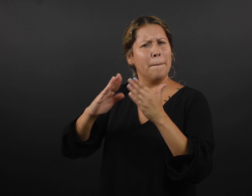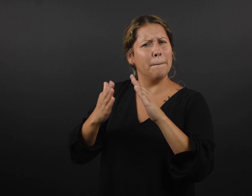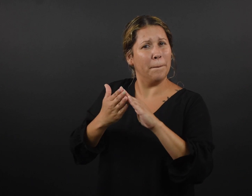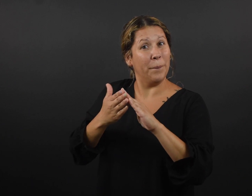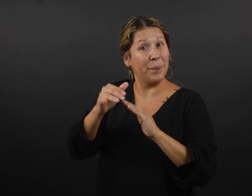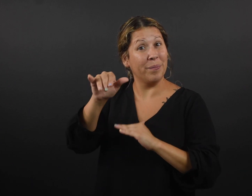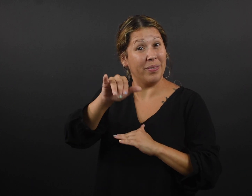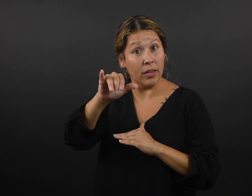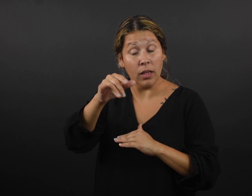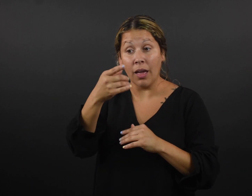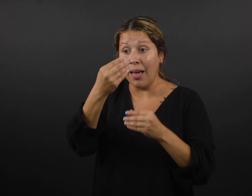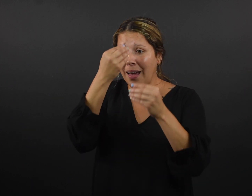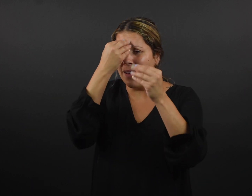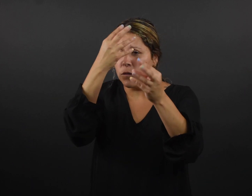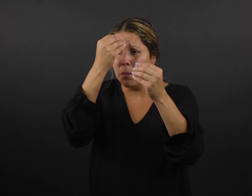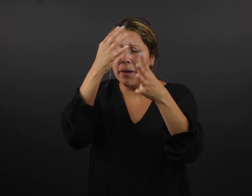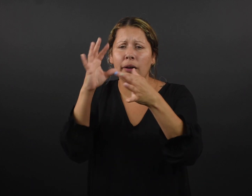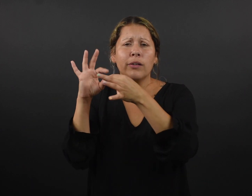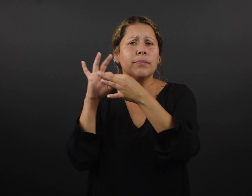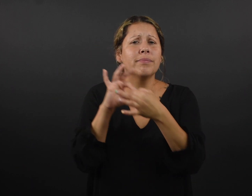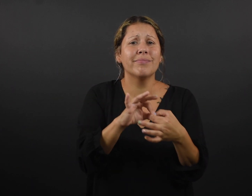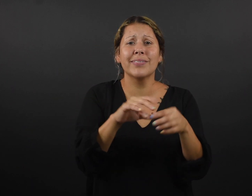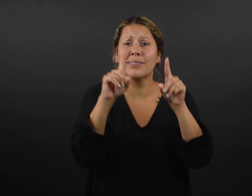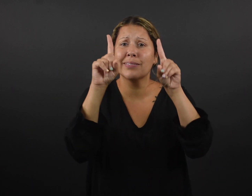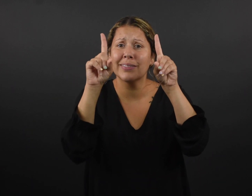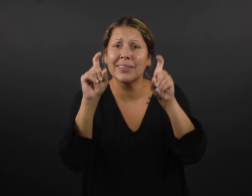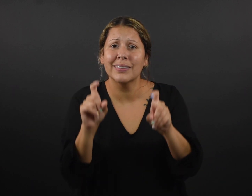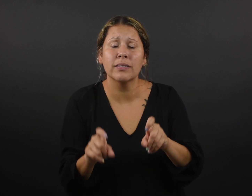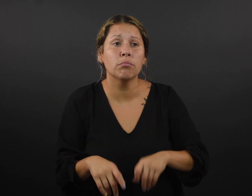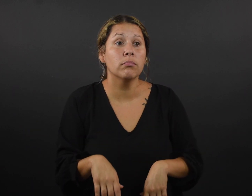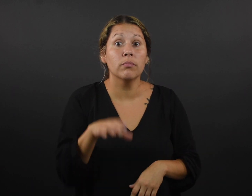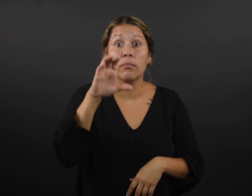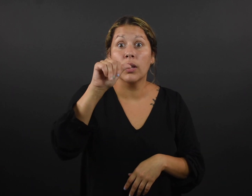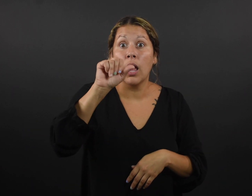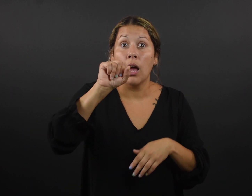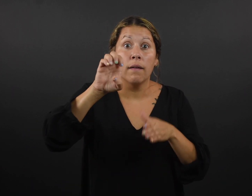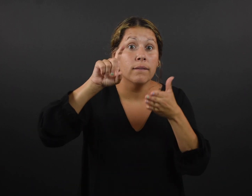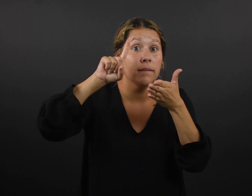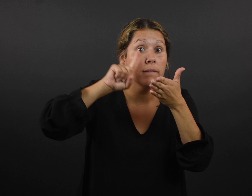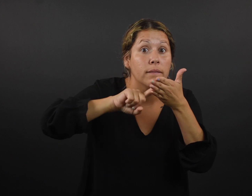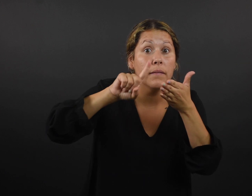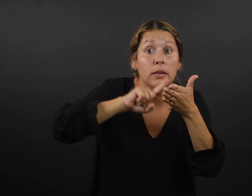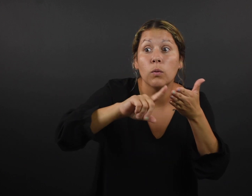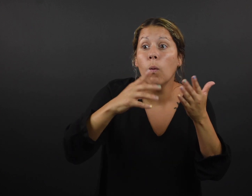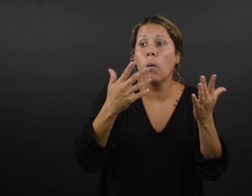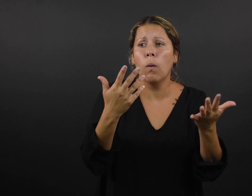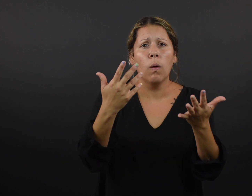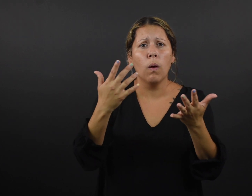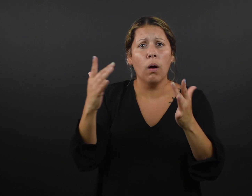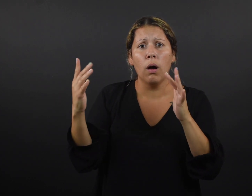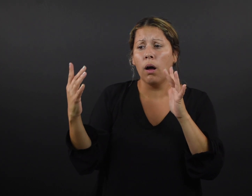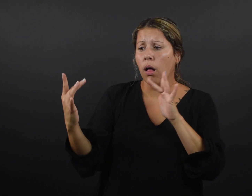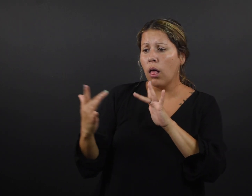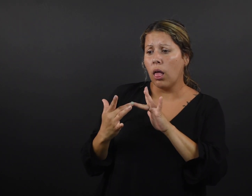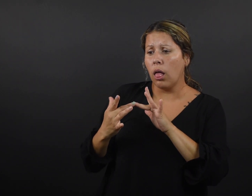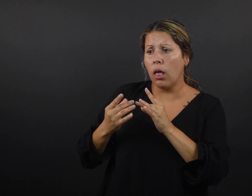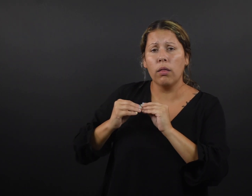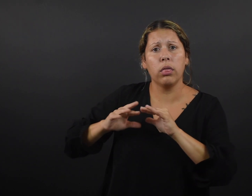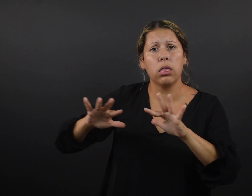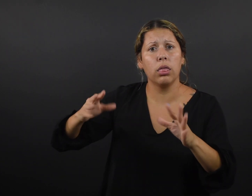It also worked to share information about testing, case investigation,